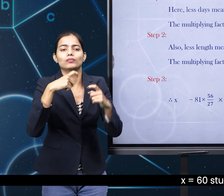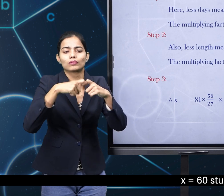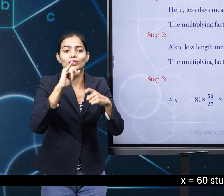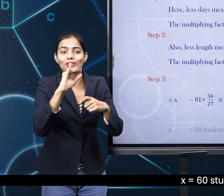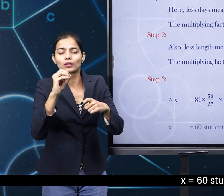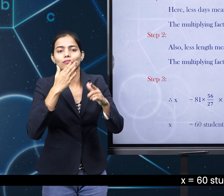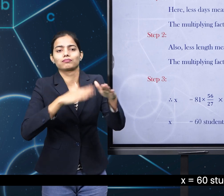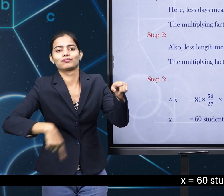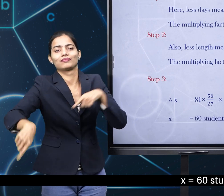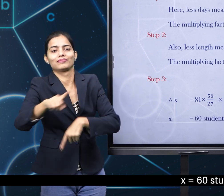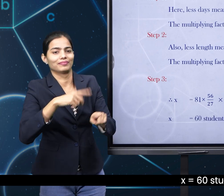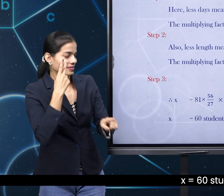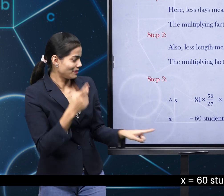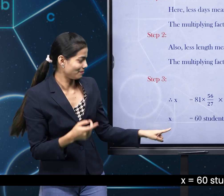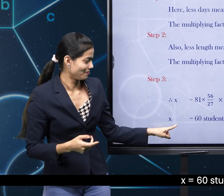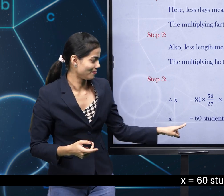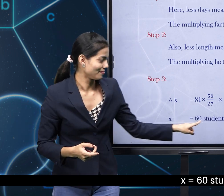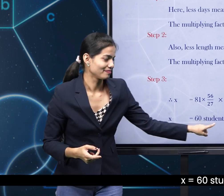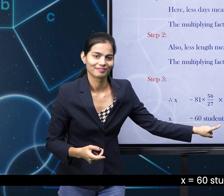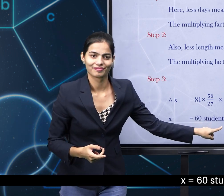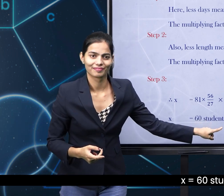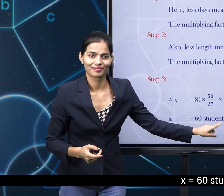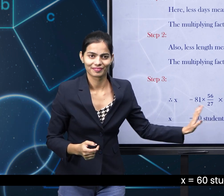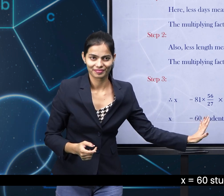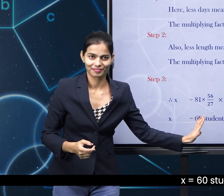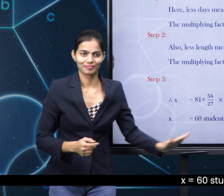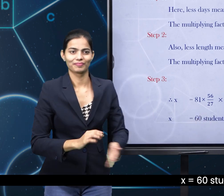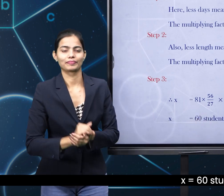X is equal to 60 students.